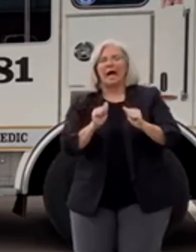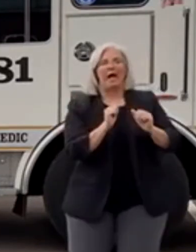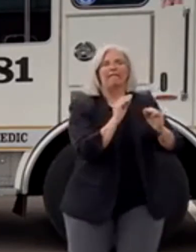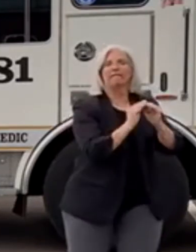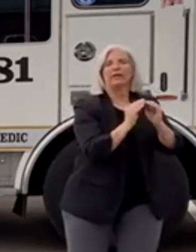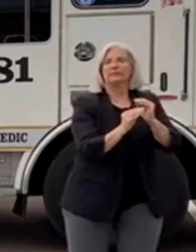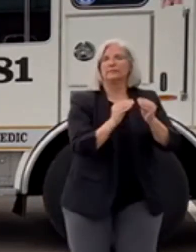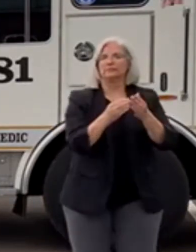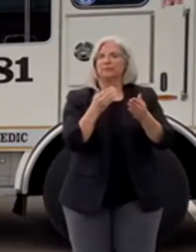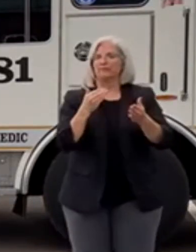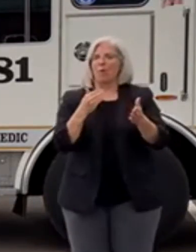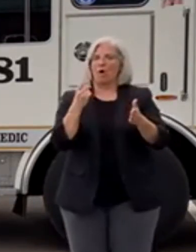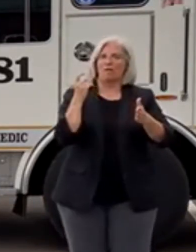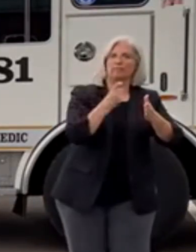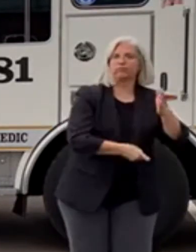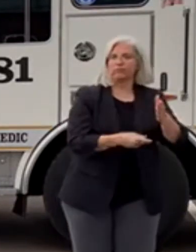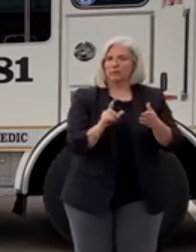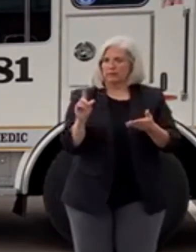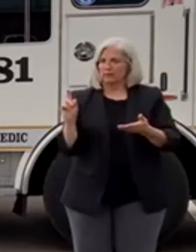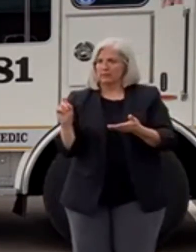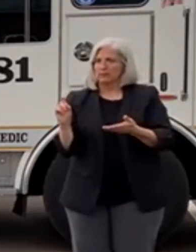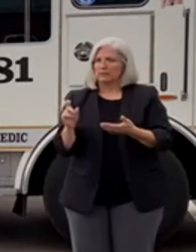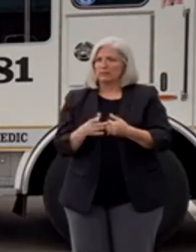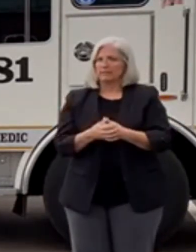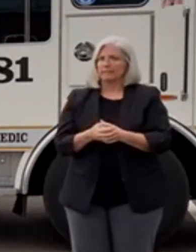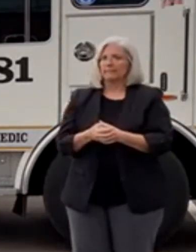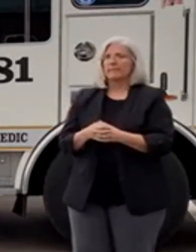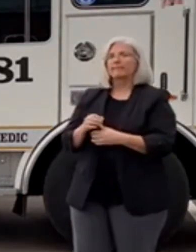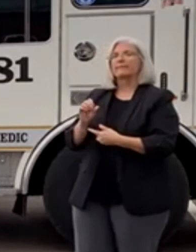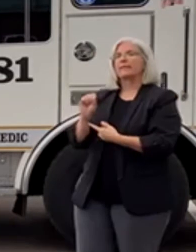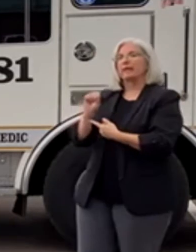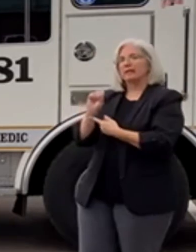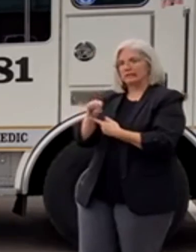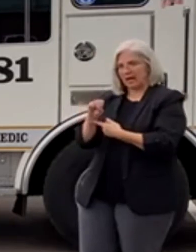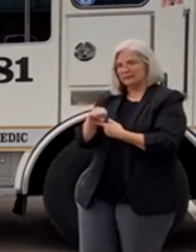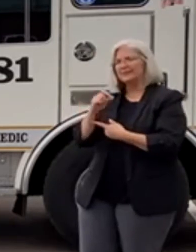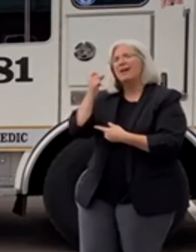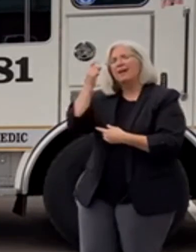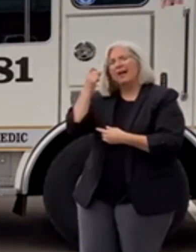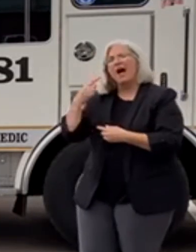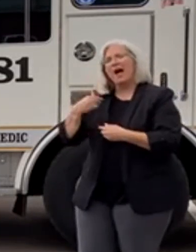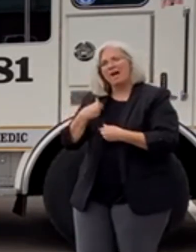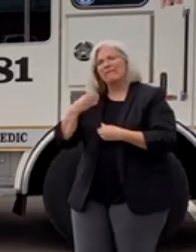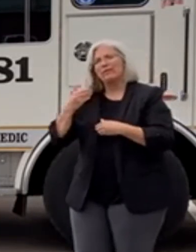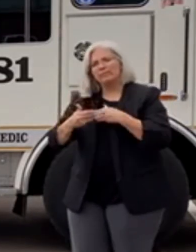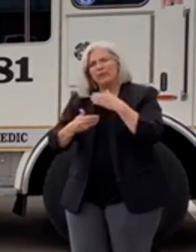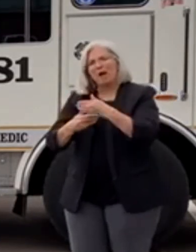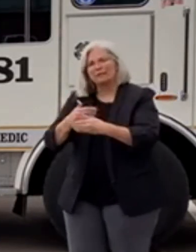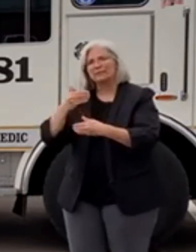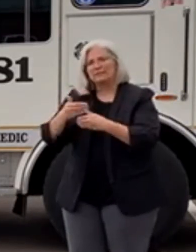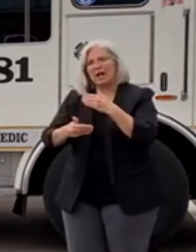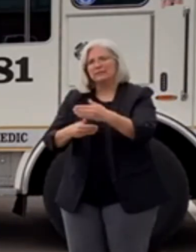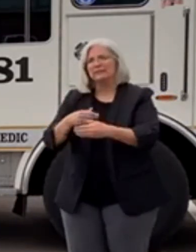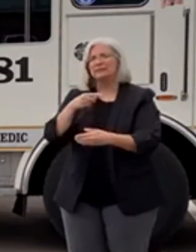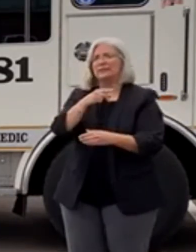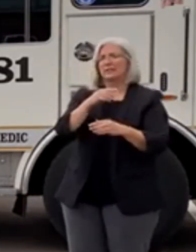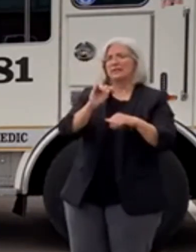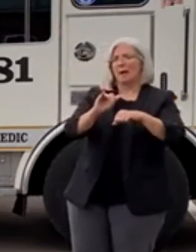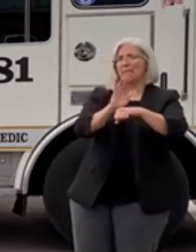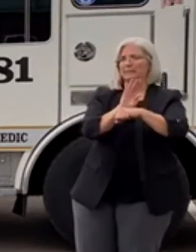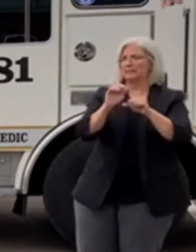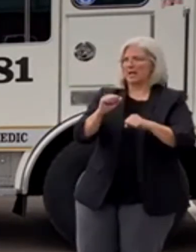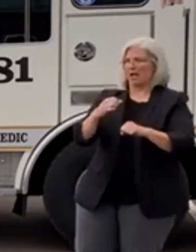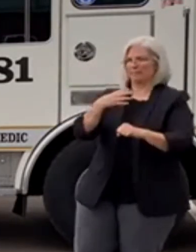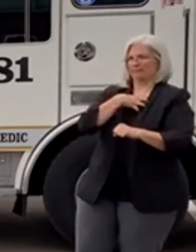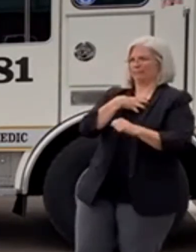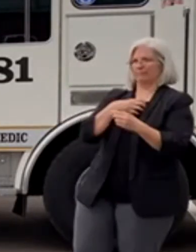Yeah, so the question is, after the issuance of the fine, essentially, is there a process where that can be challenged? And the answer is yes. There is still an opportunity